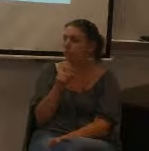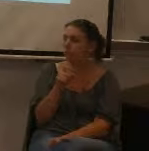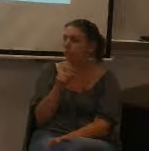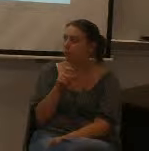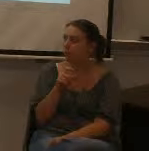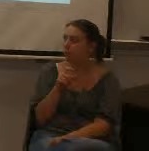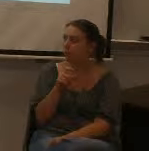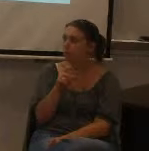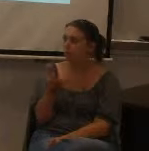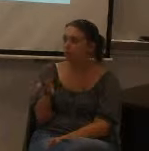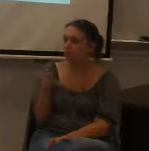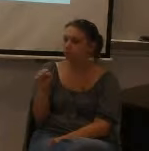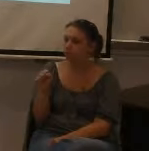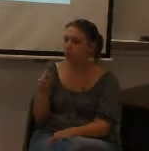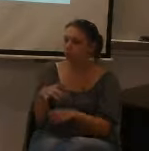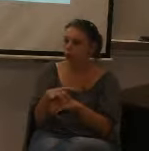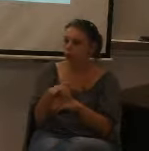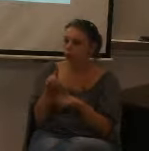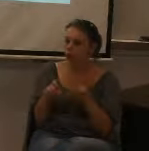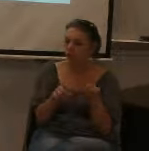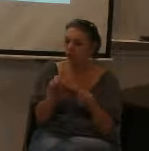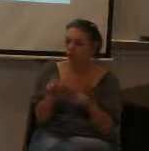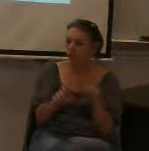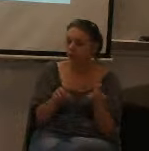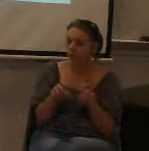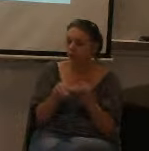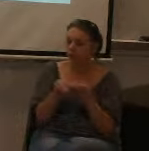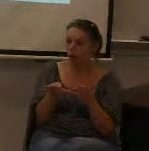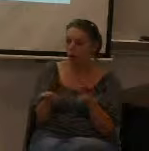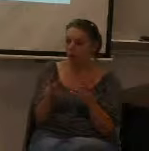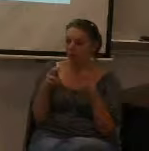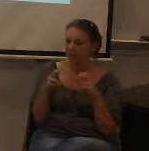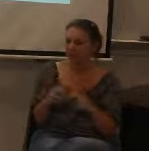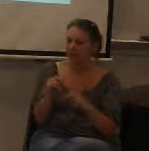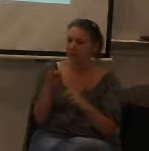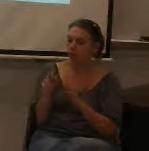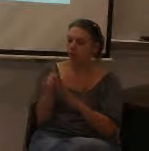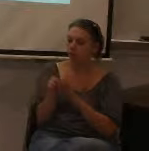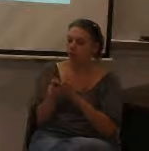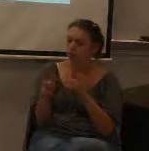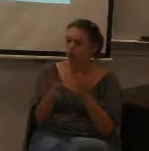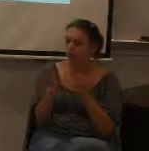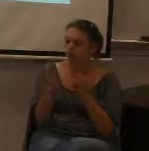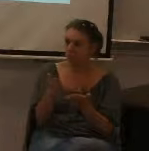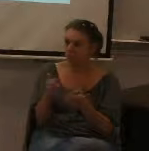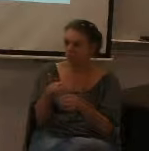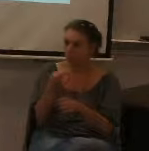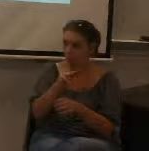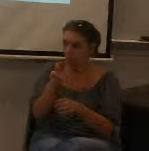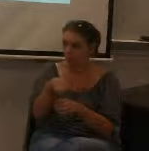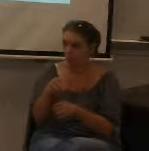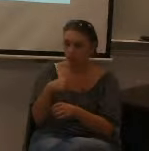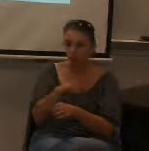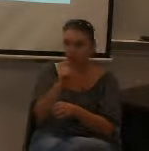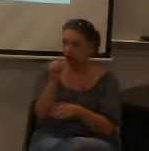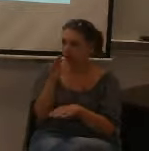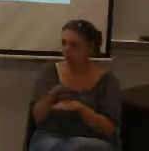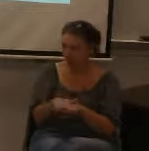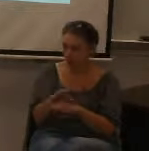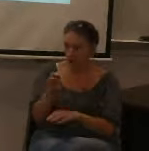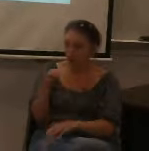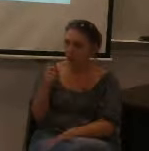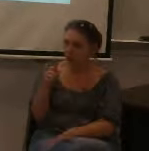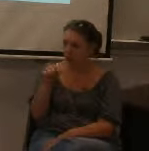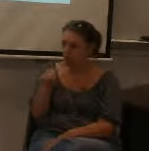The United States Geological Survey put out an analysis of the Kansas River here in Manhattan. Even though we're not on the